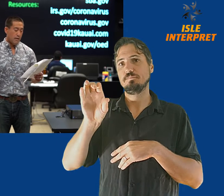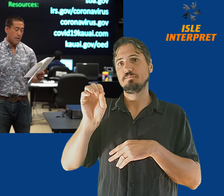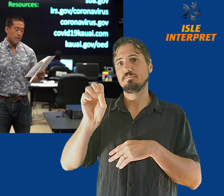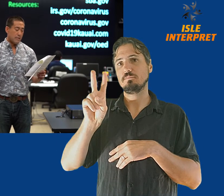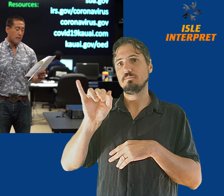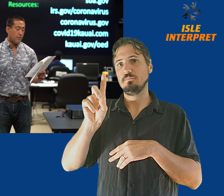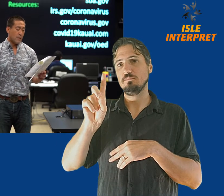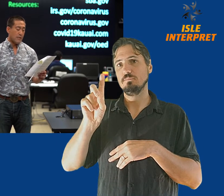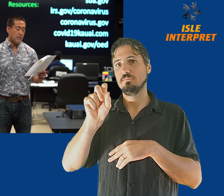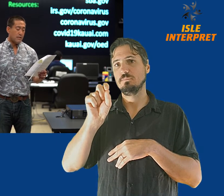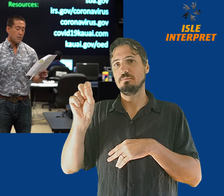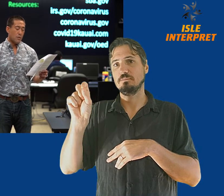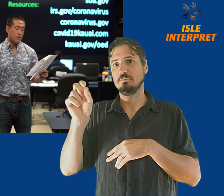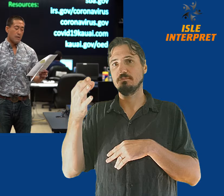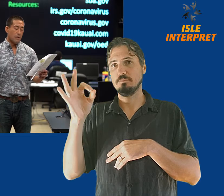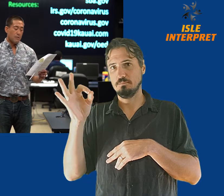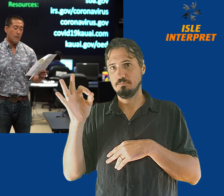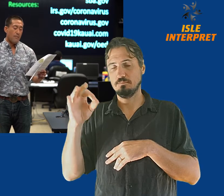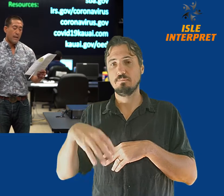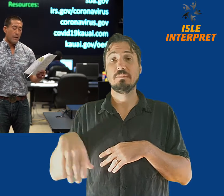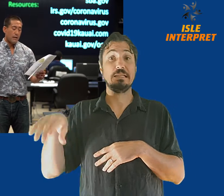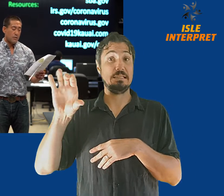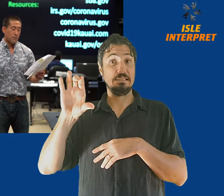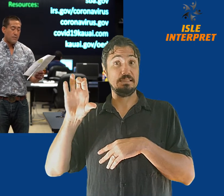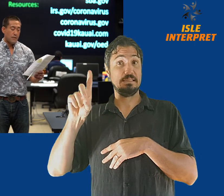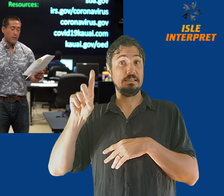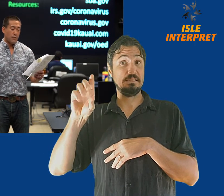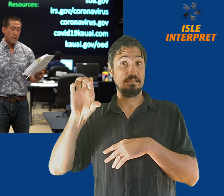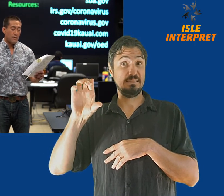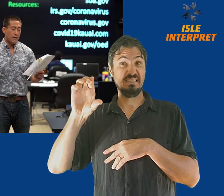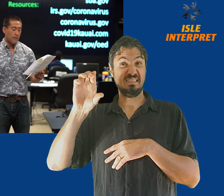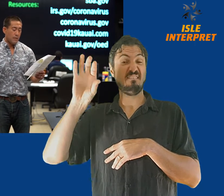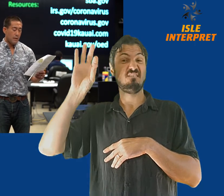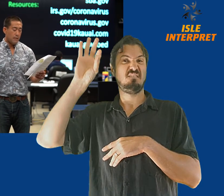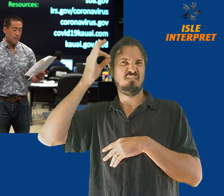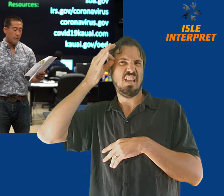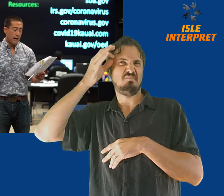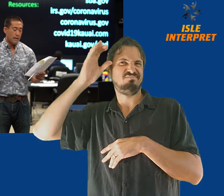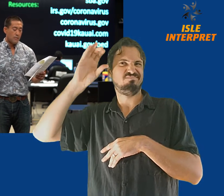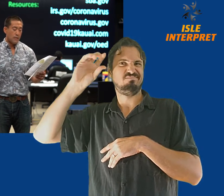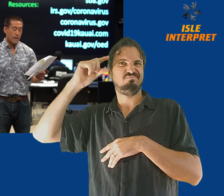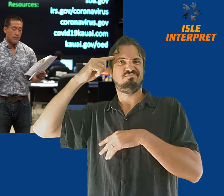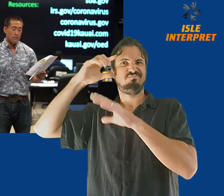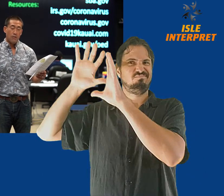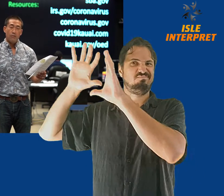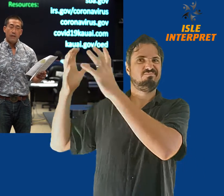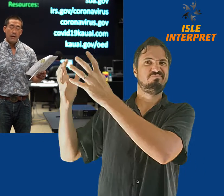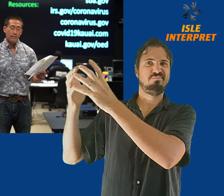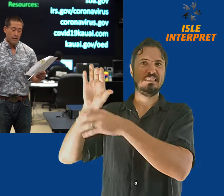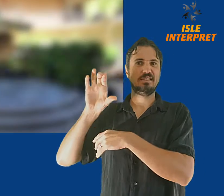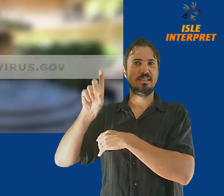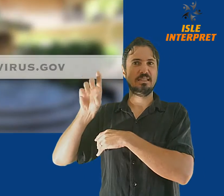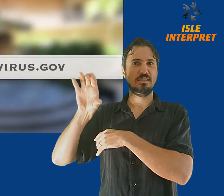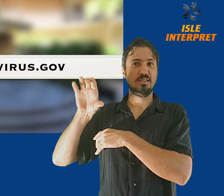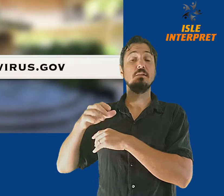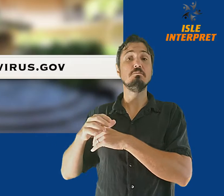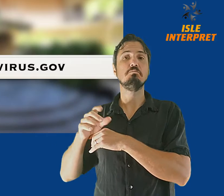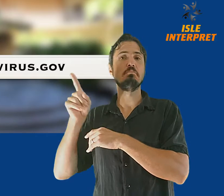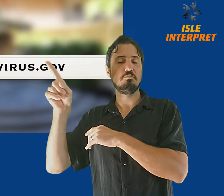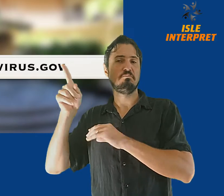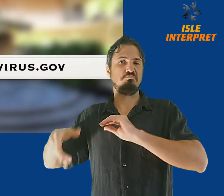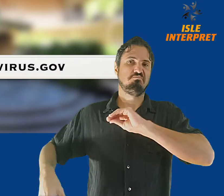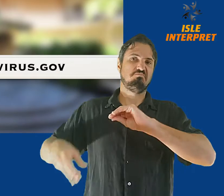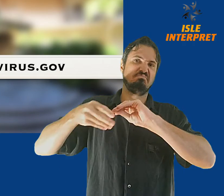www.kauai.gov/COVID-19. The Center for Disease Control is also updating its website regularly with detailed guidance related to COVID-19. For